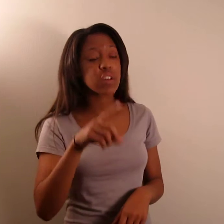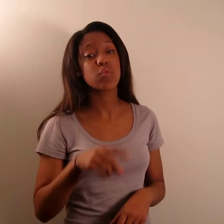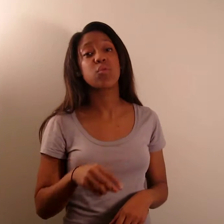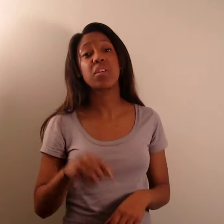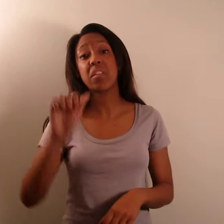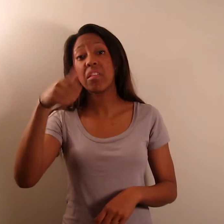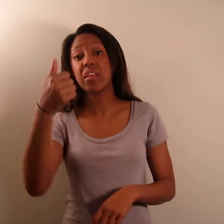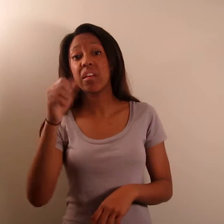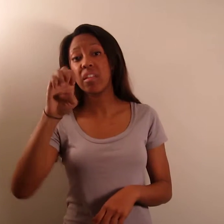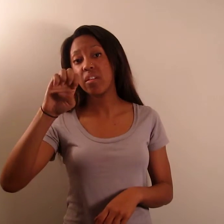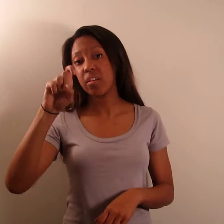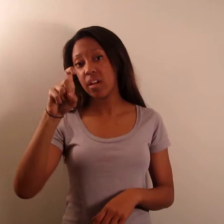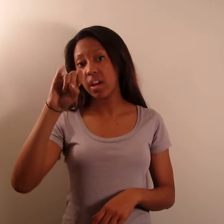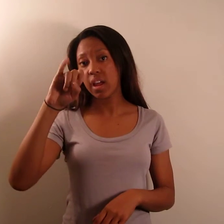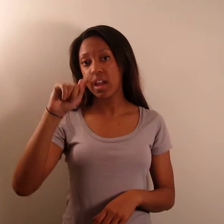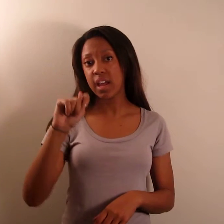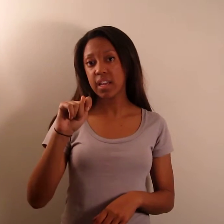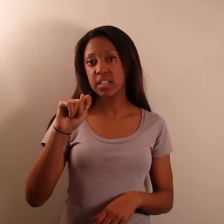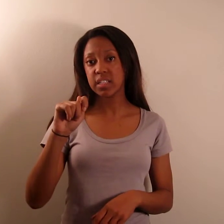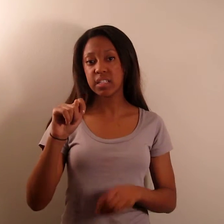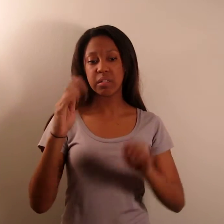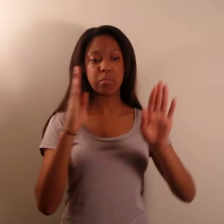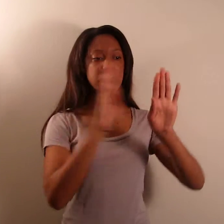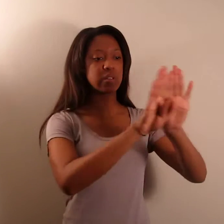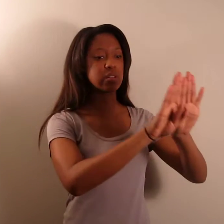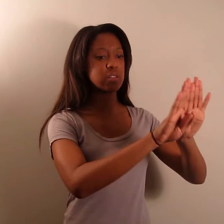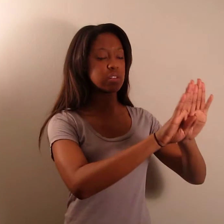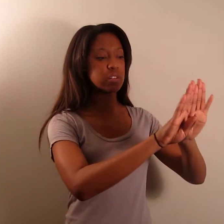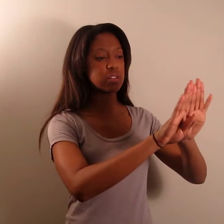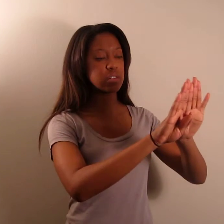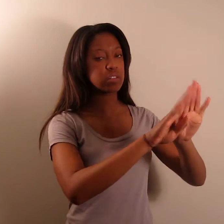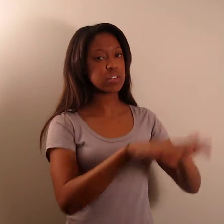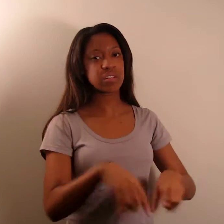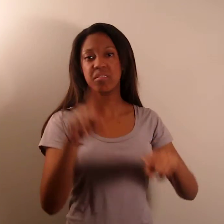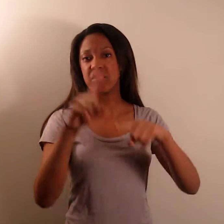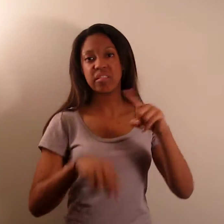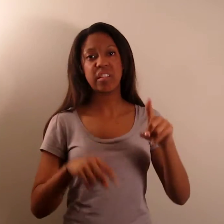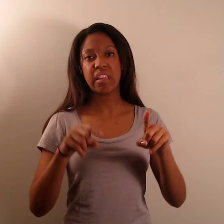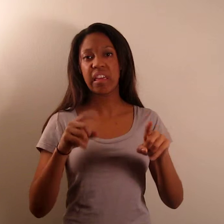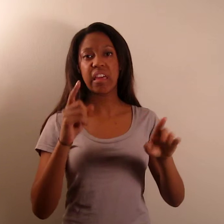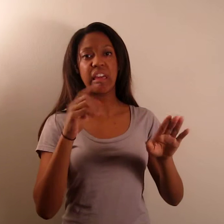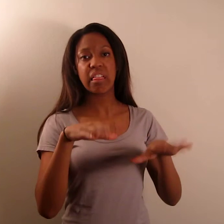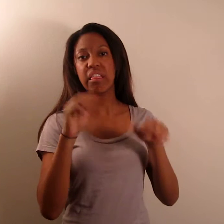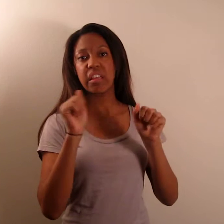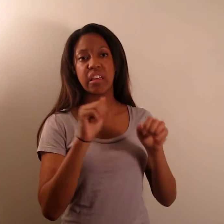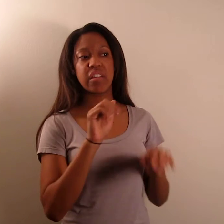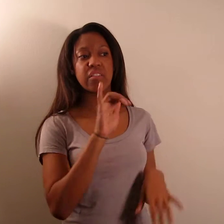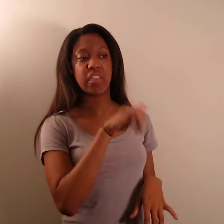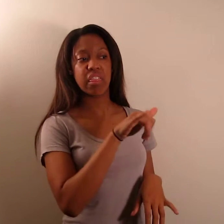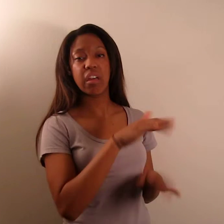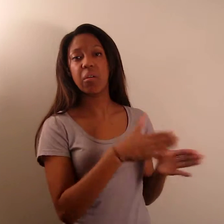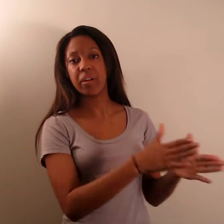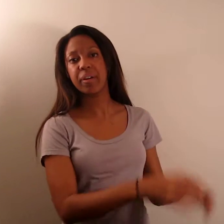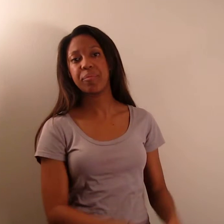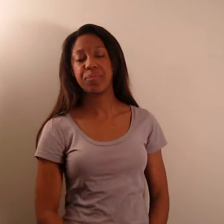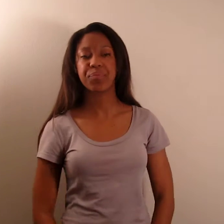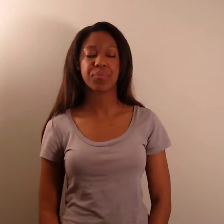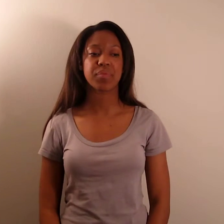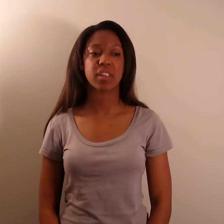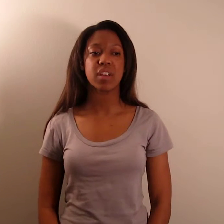Bosses are under such intense competitive pressure that they're prepared to ignore, under most circumstances, the grievances